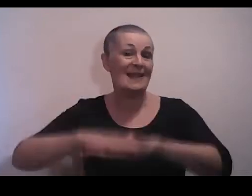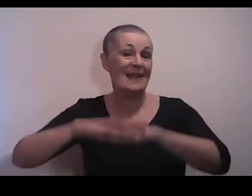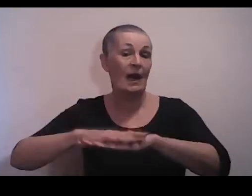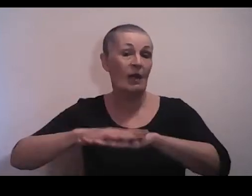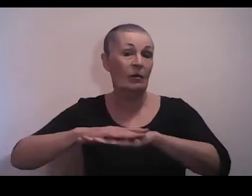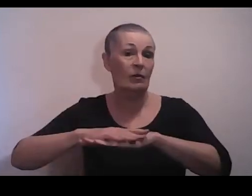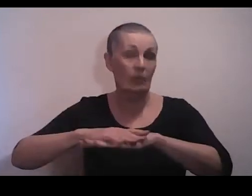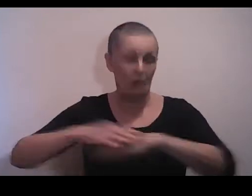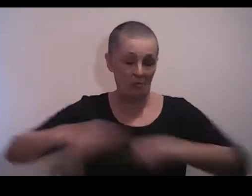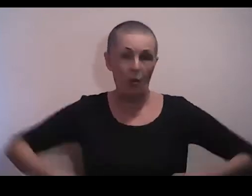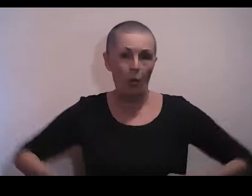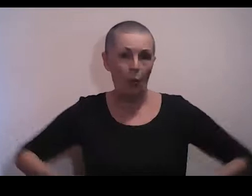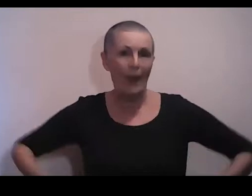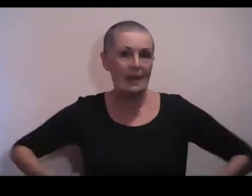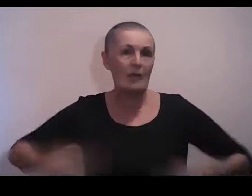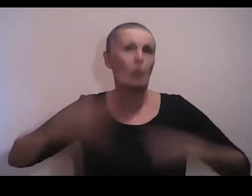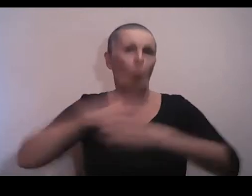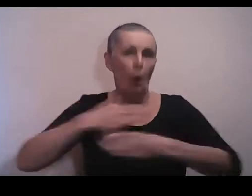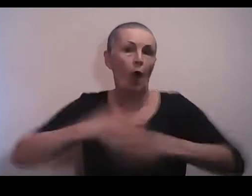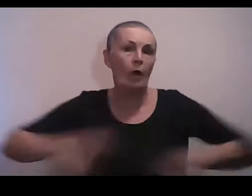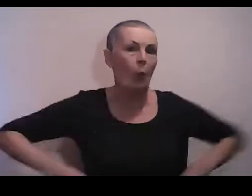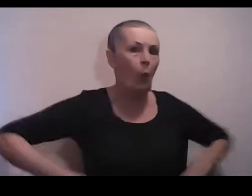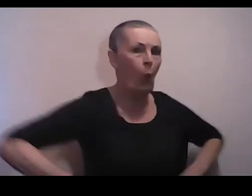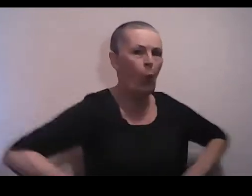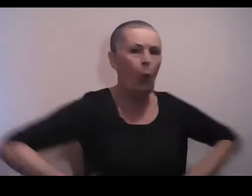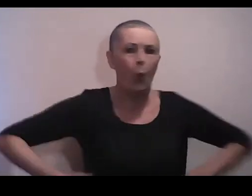bone, your pelvis.